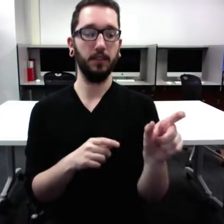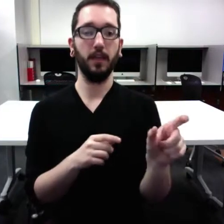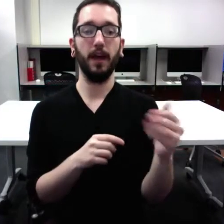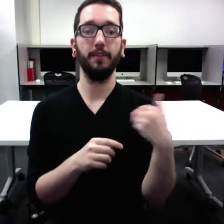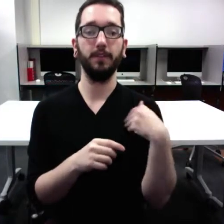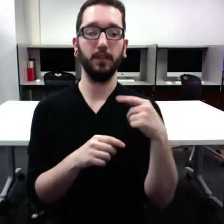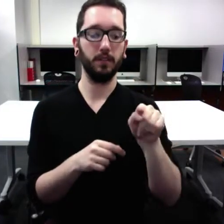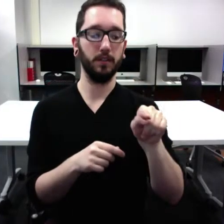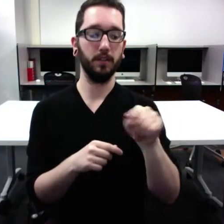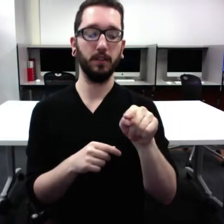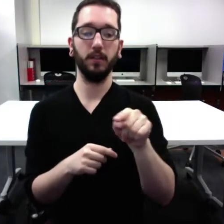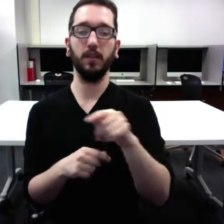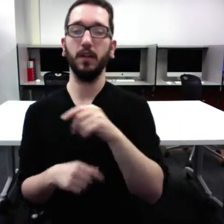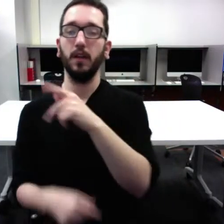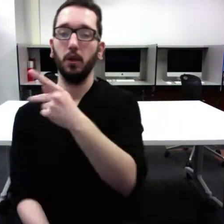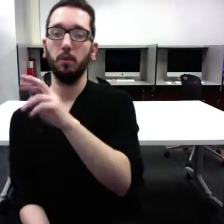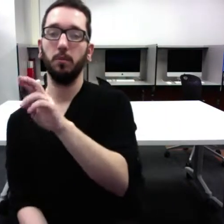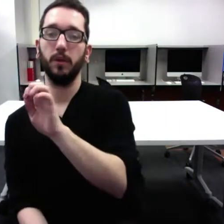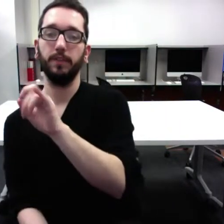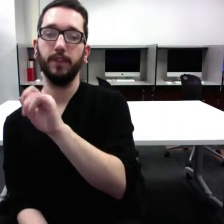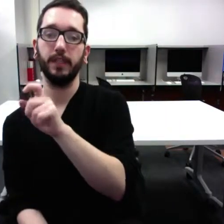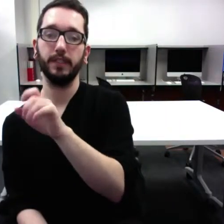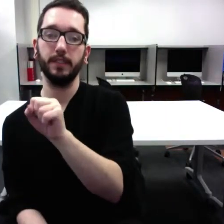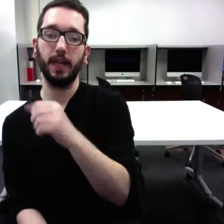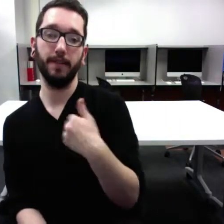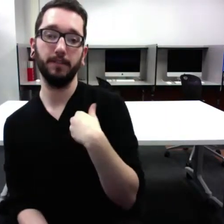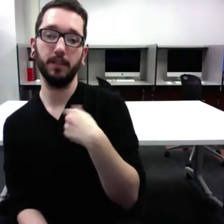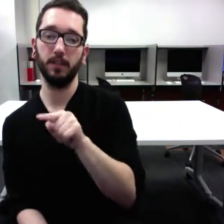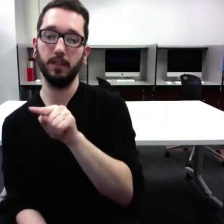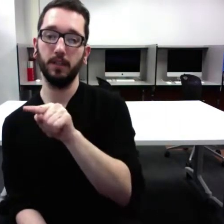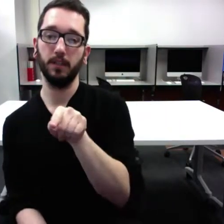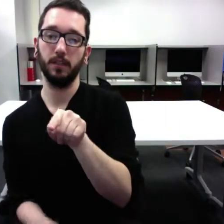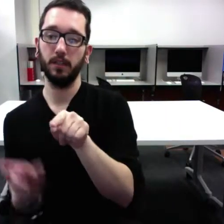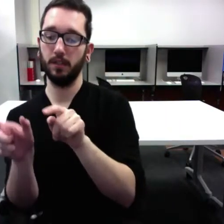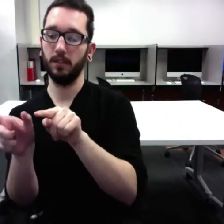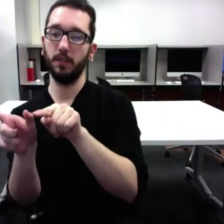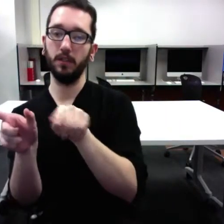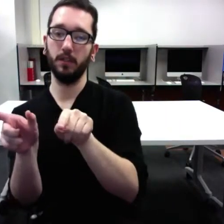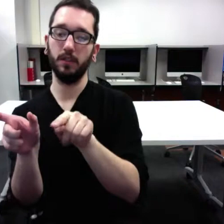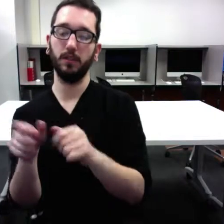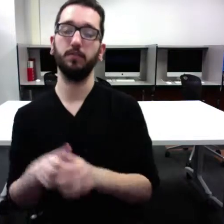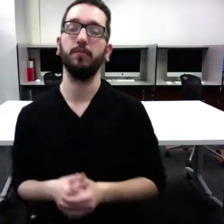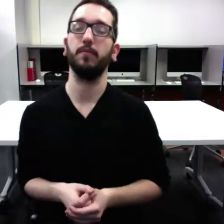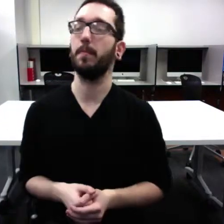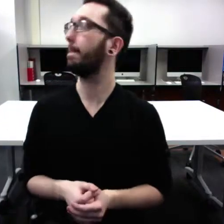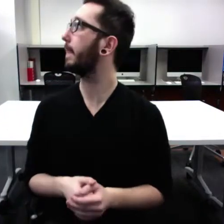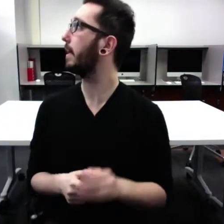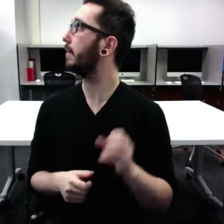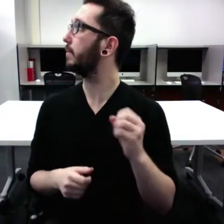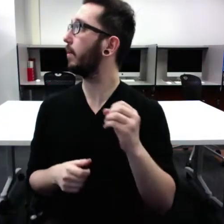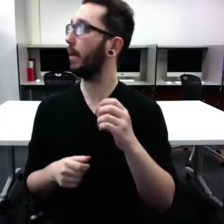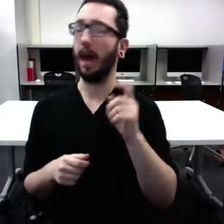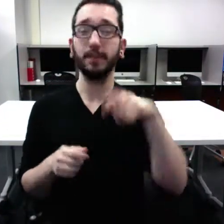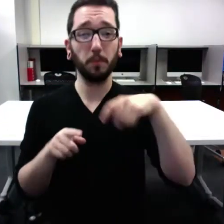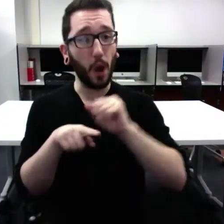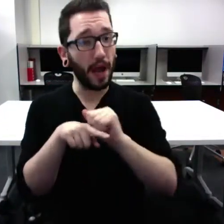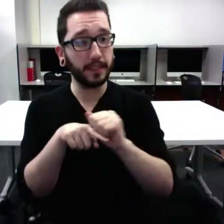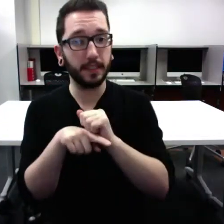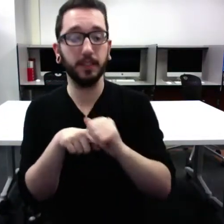Although these elements can be identified by these specific characters, the best way to be sure is through practice, by learning the meaning